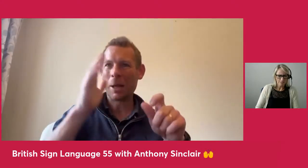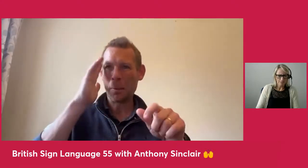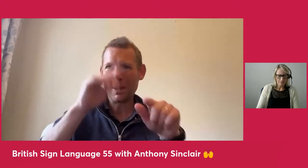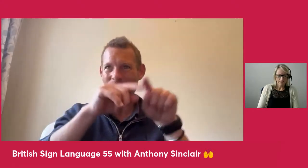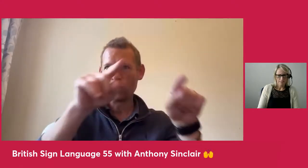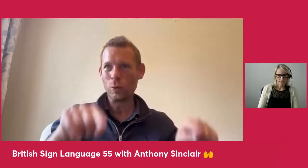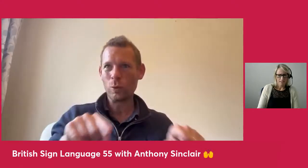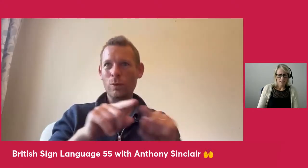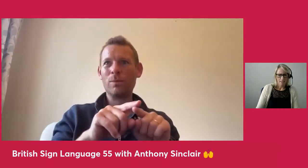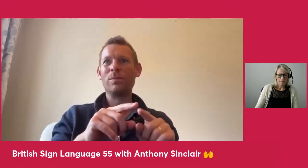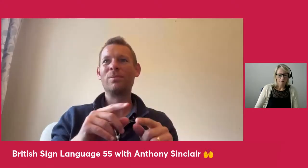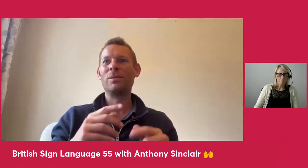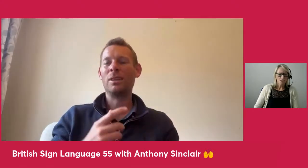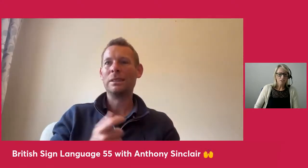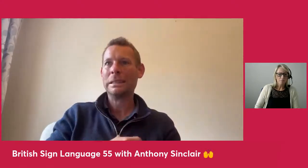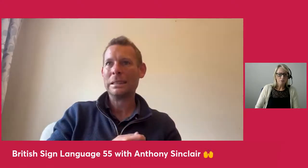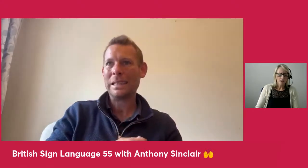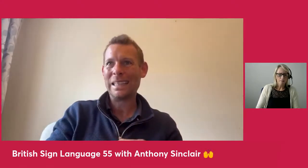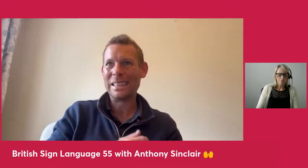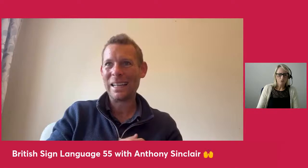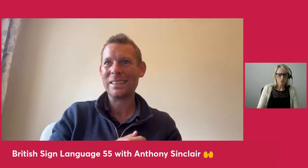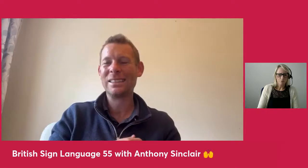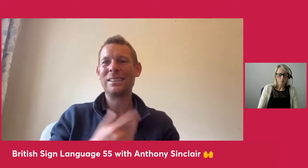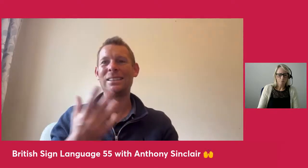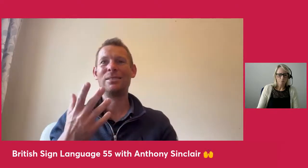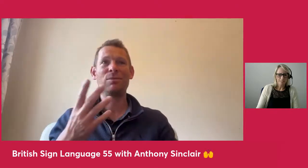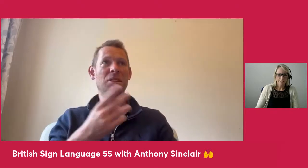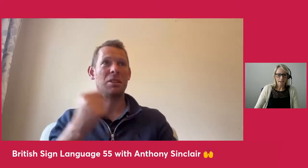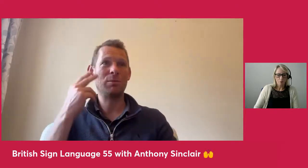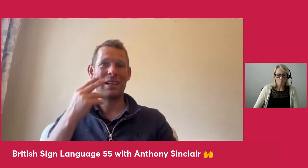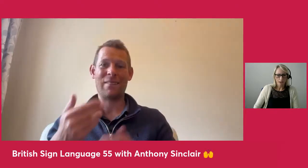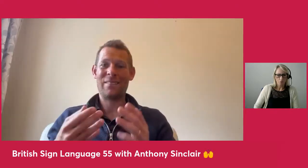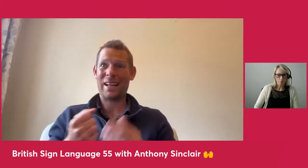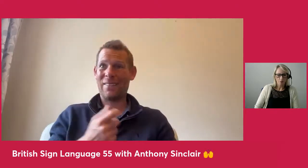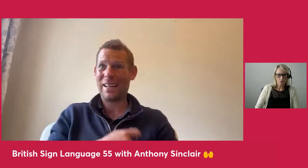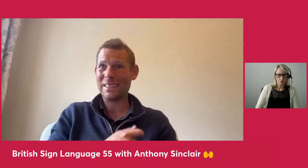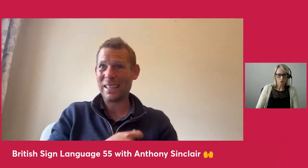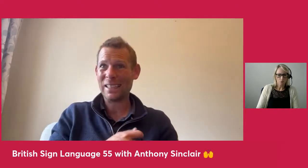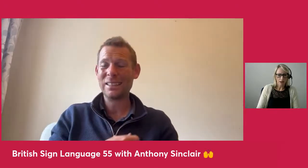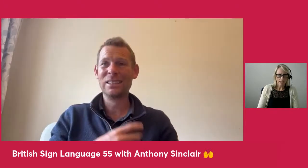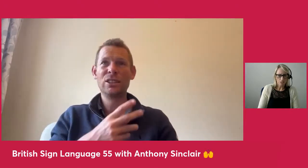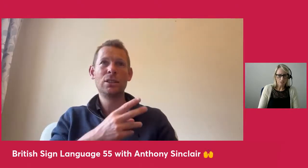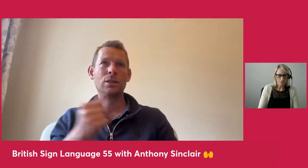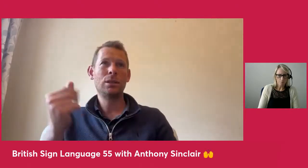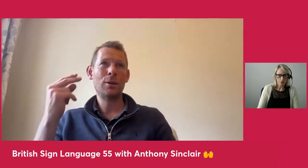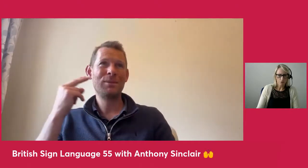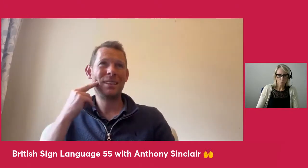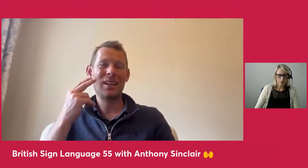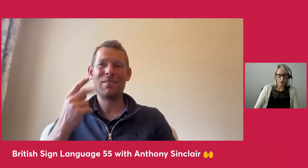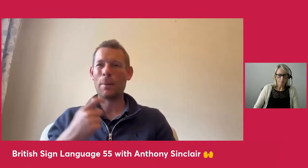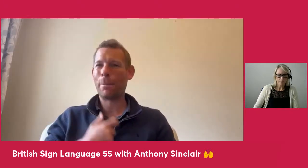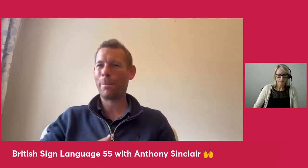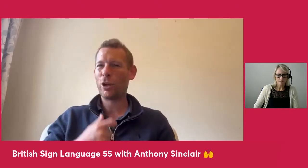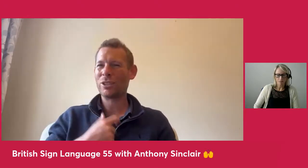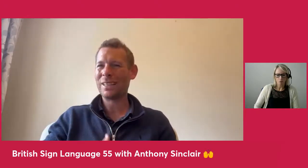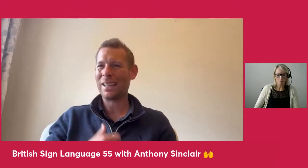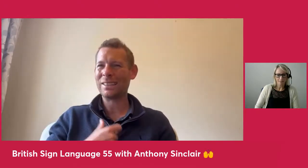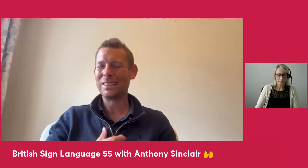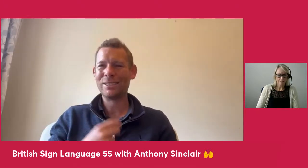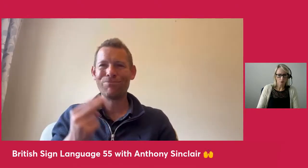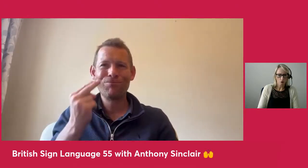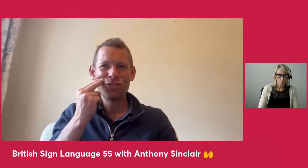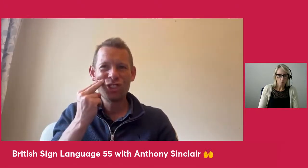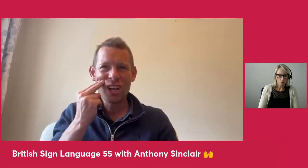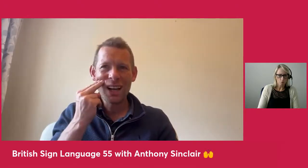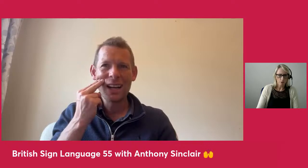exhausting. Imagine if they have to sort of stay in their bedroom because they're so anxious about perhaps,